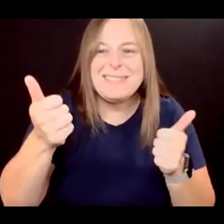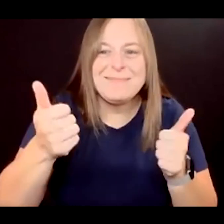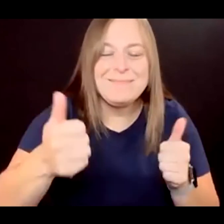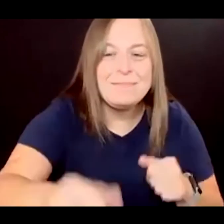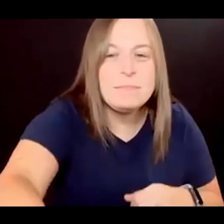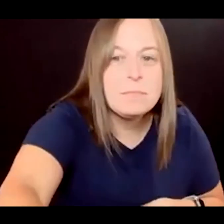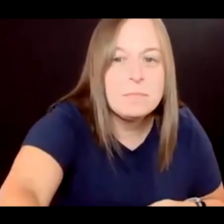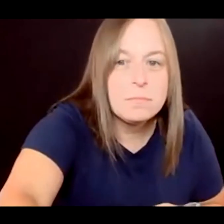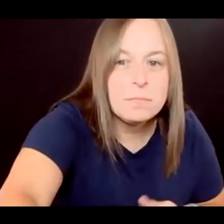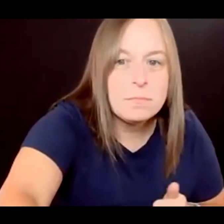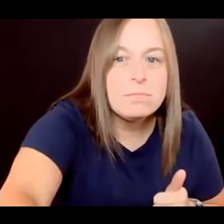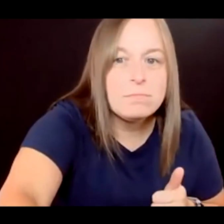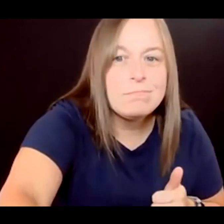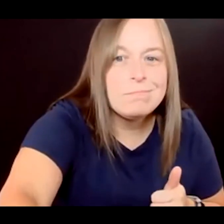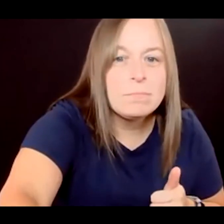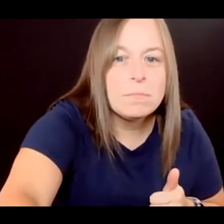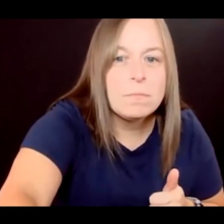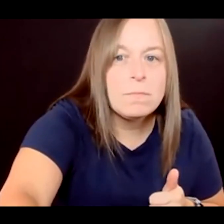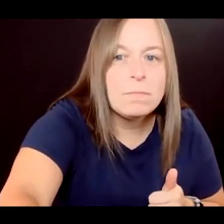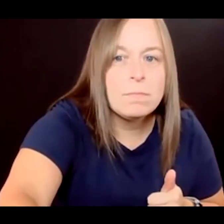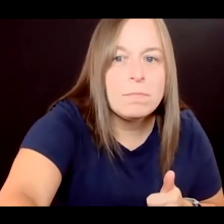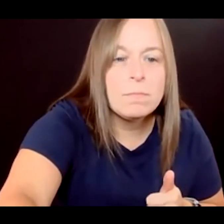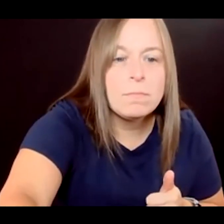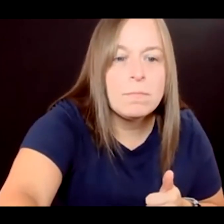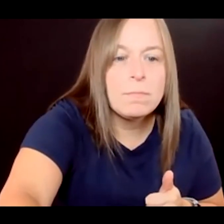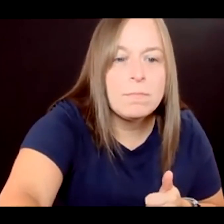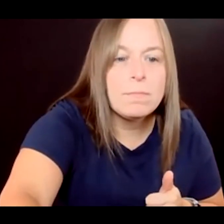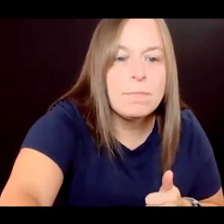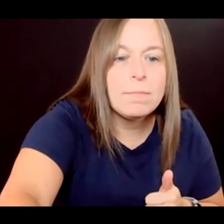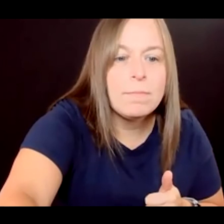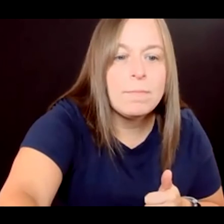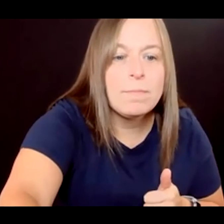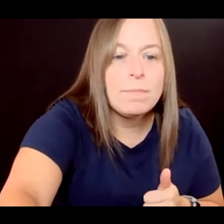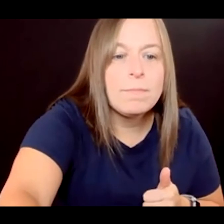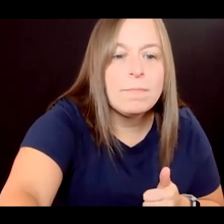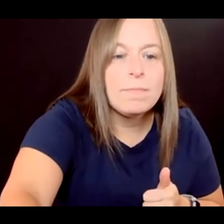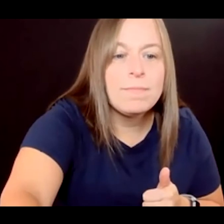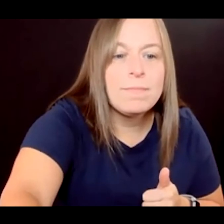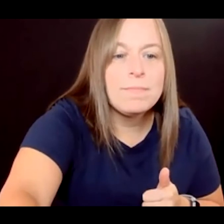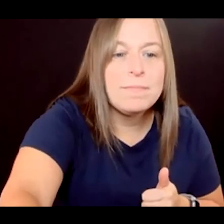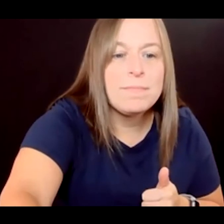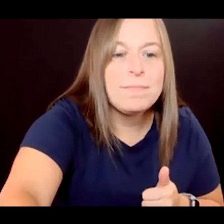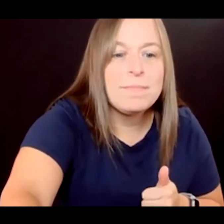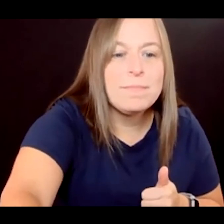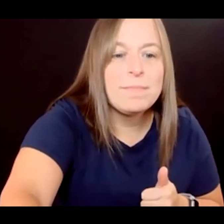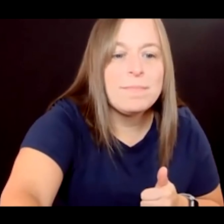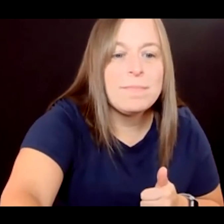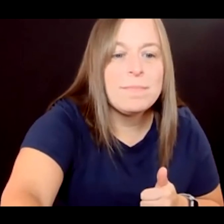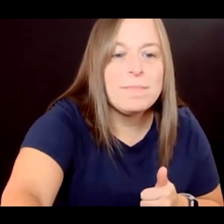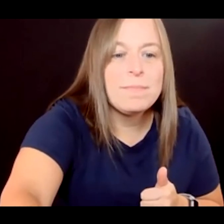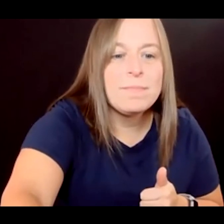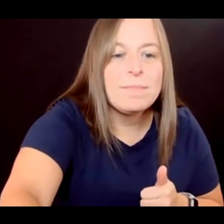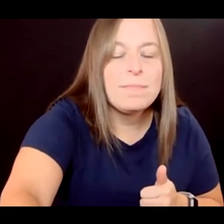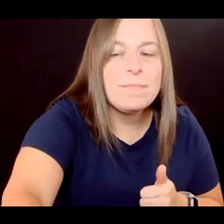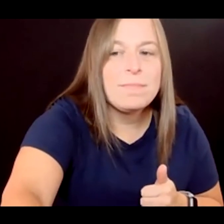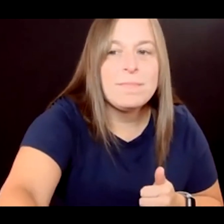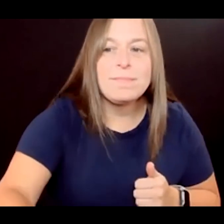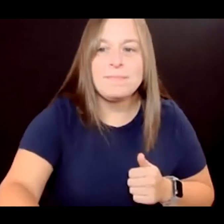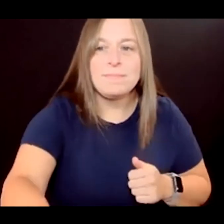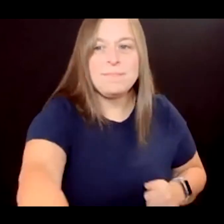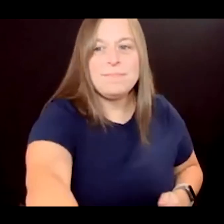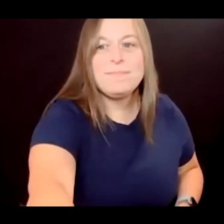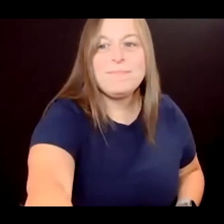end of that statute, it says, as soon as possible. You and I and many of us here